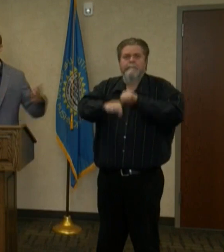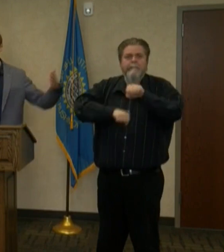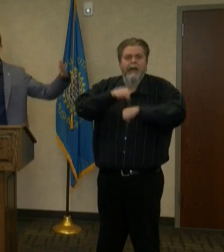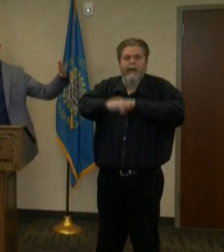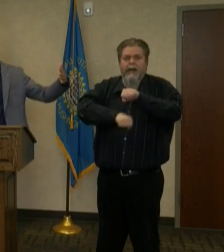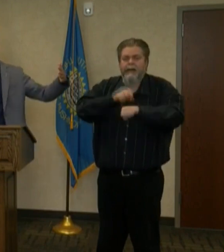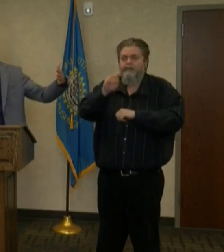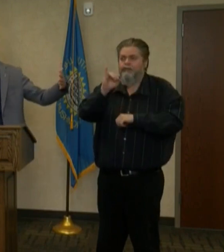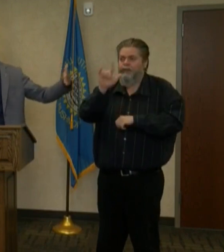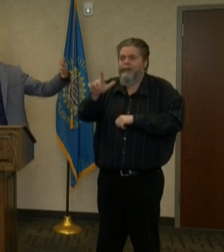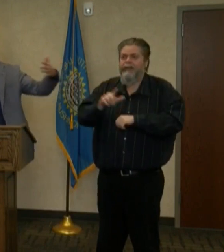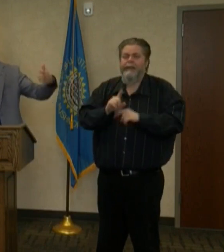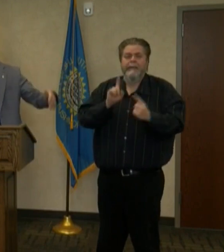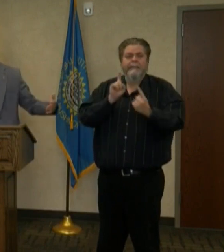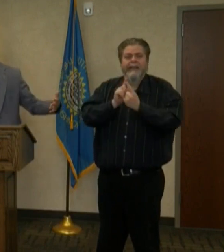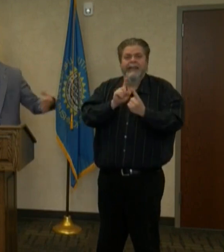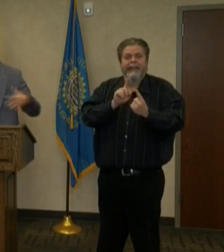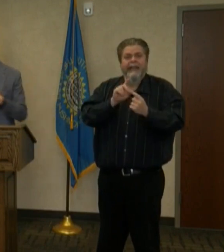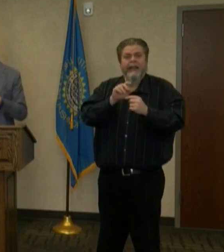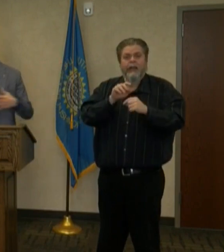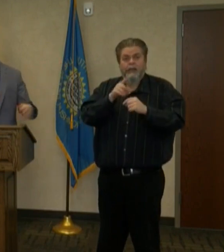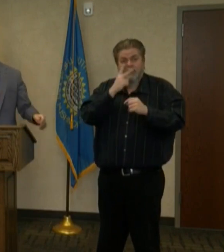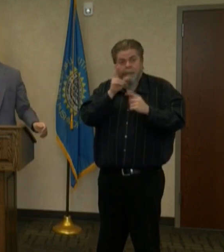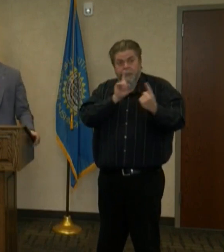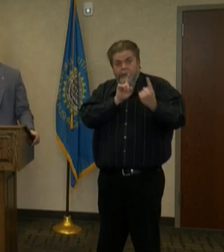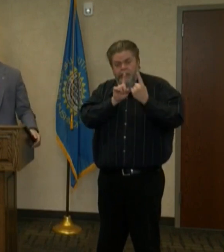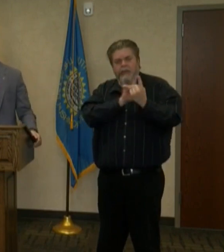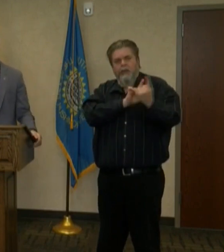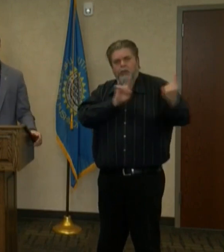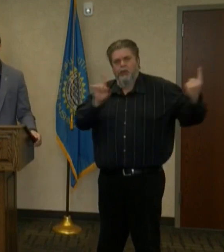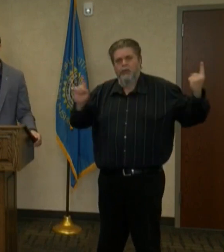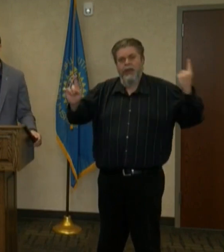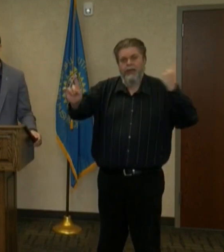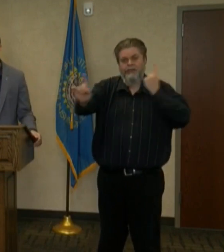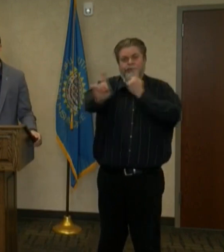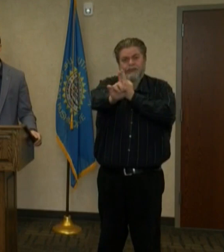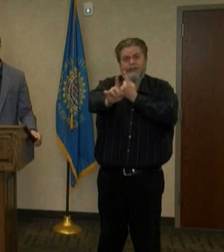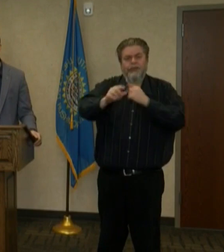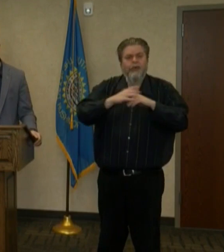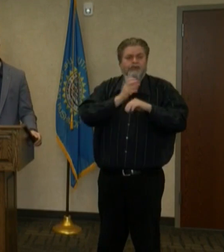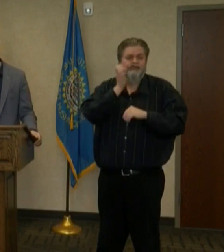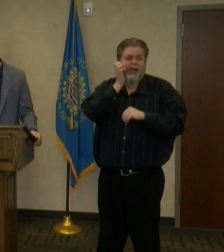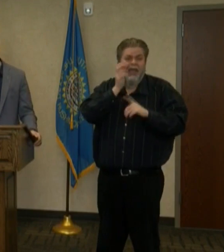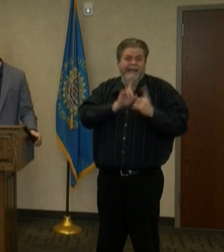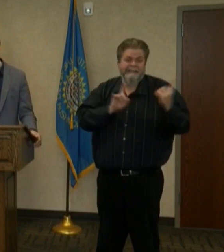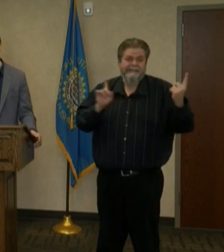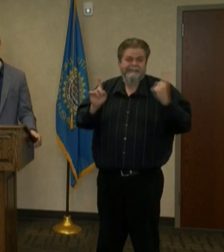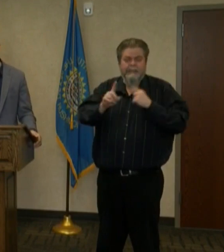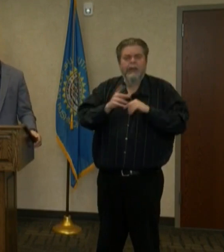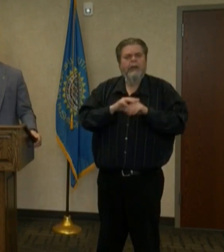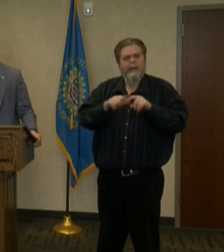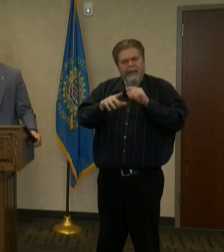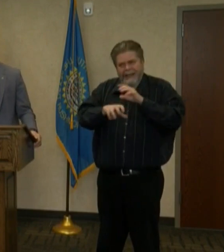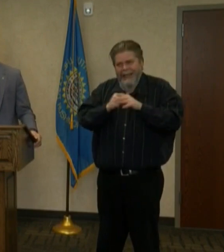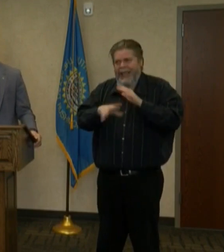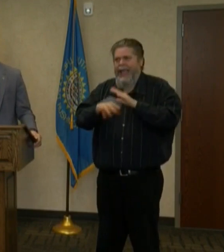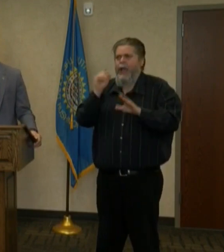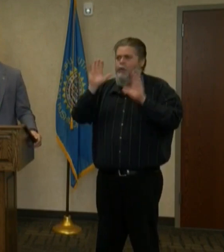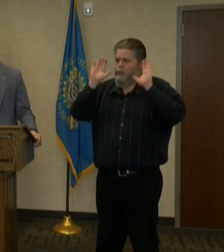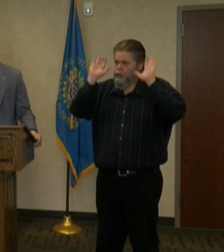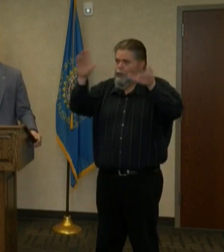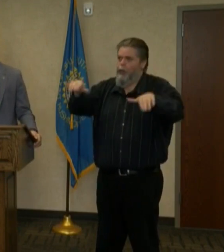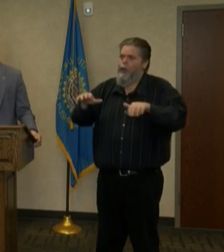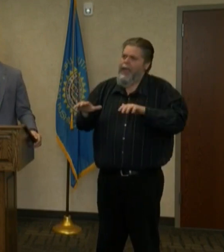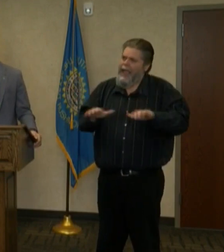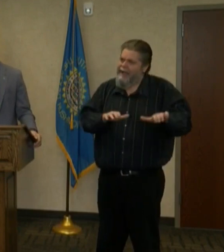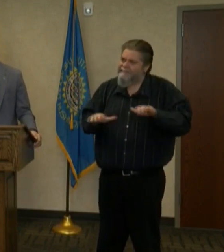you meet someone, get out on the grass, social distance, converge after, get out. The more we also encourage people to get out and be